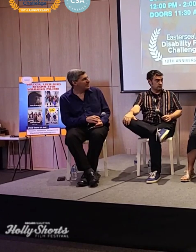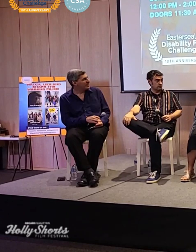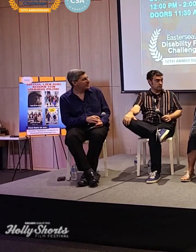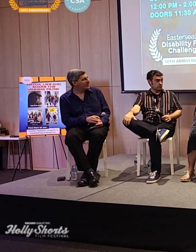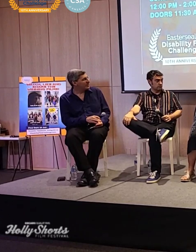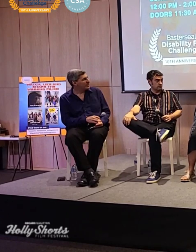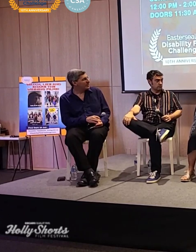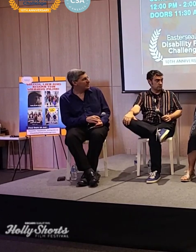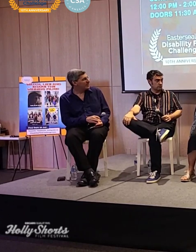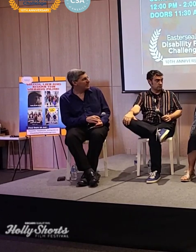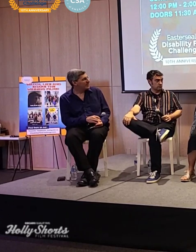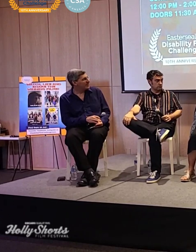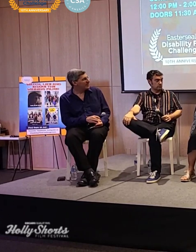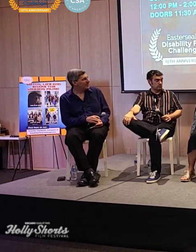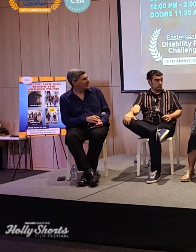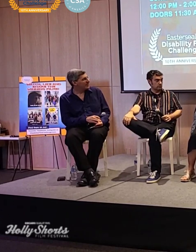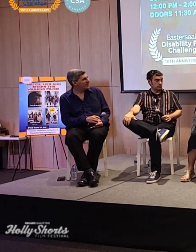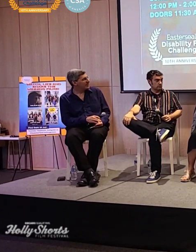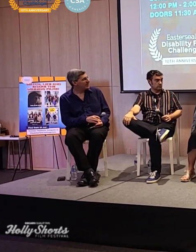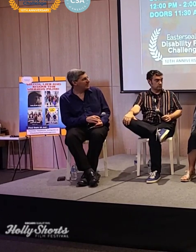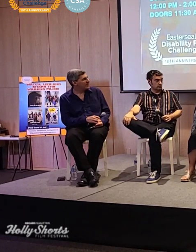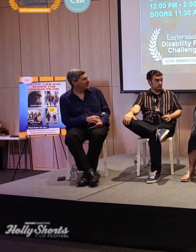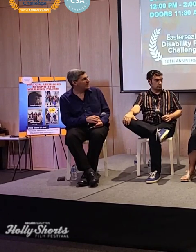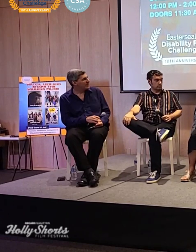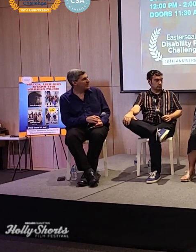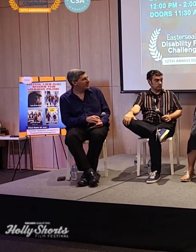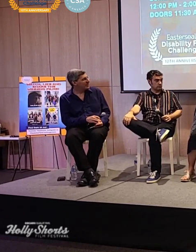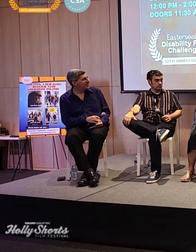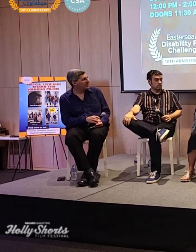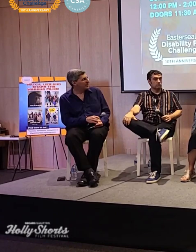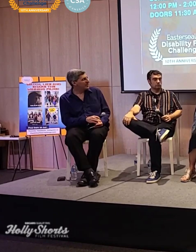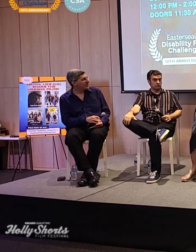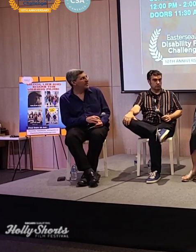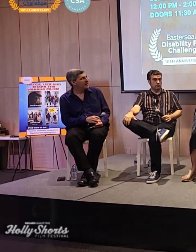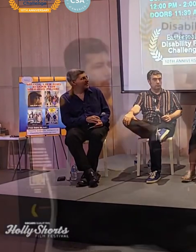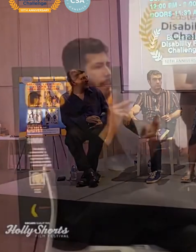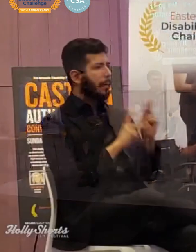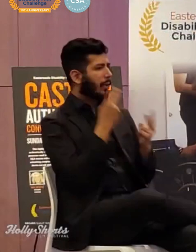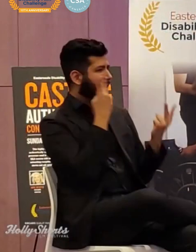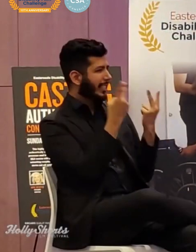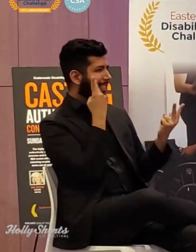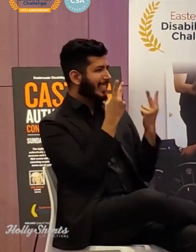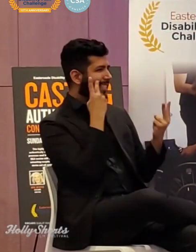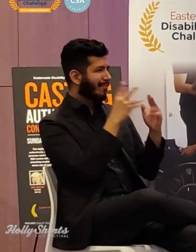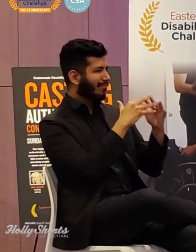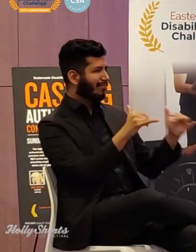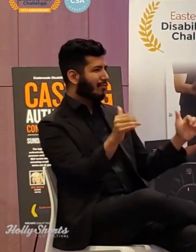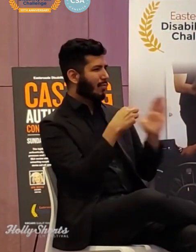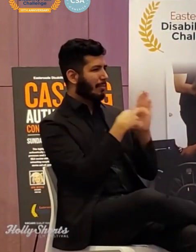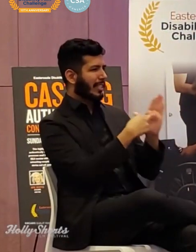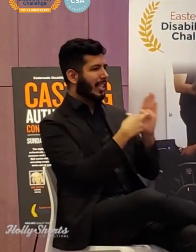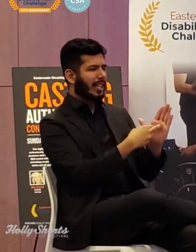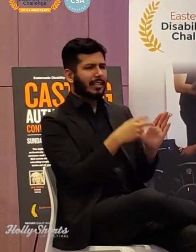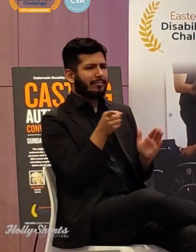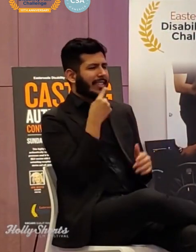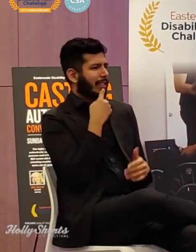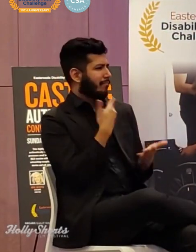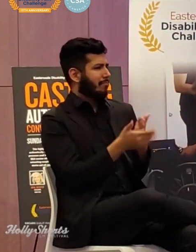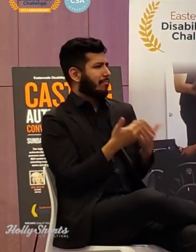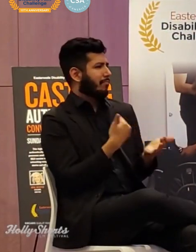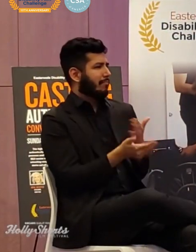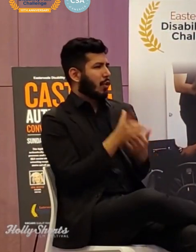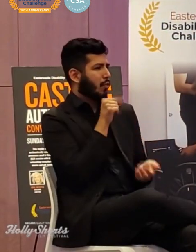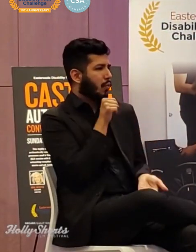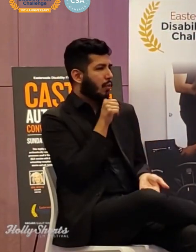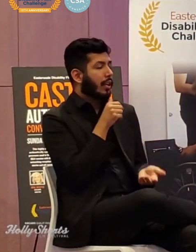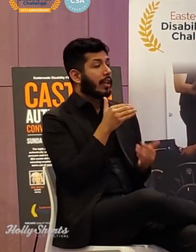the more roles, the more people go, oh yeah, it doesn't matter. It doesn't matter. As long as they can deliver the goods,